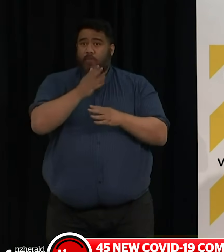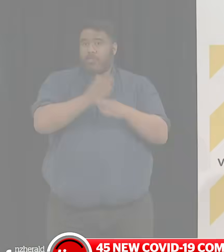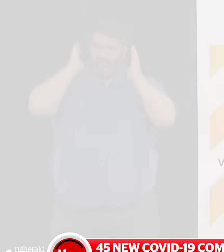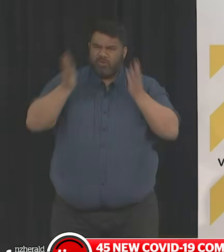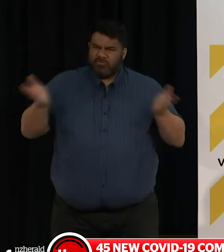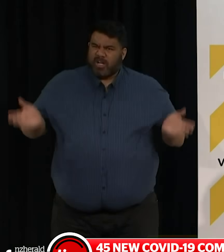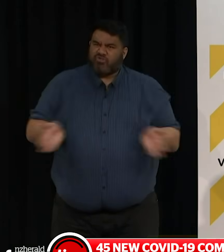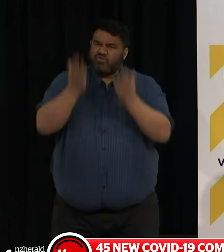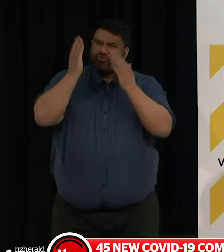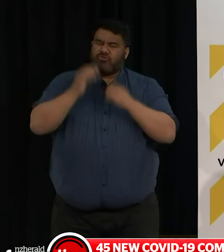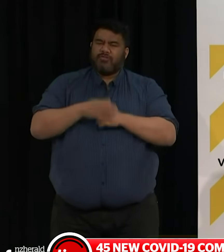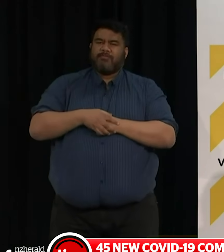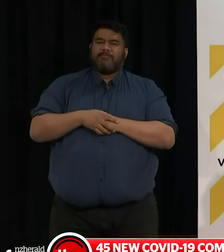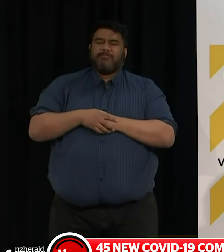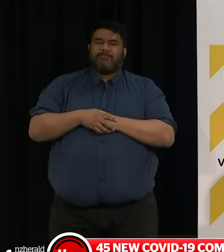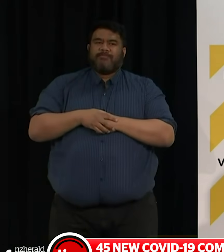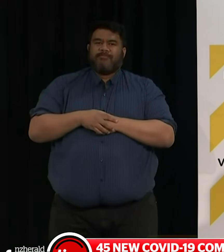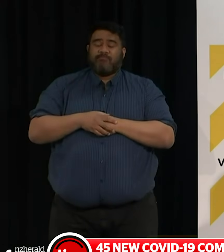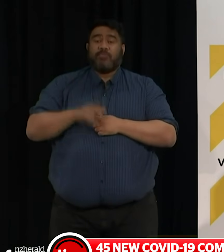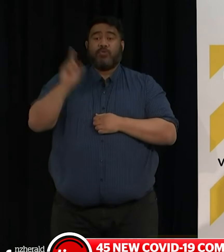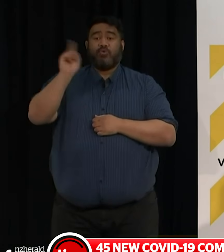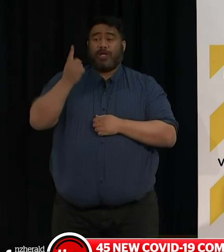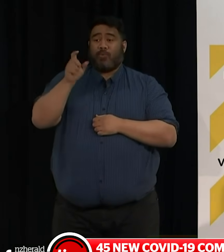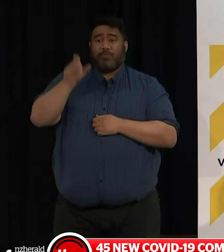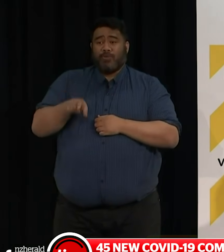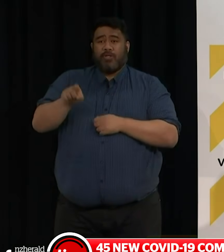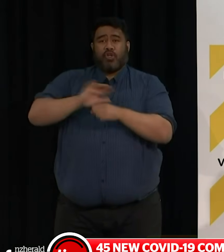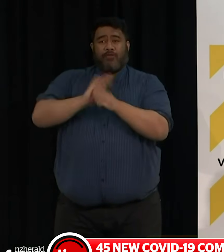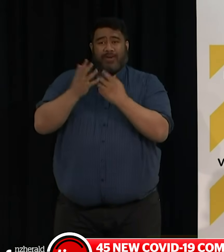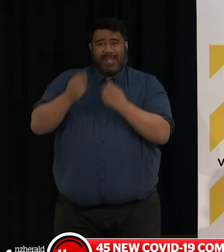symptoms. Now, one of the cases being reported today is an individual who